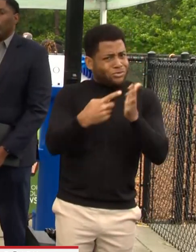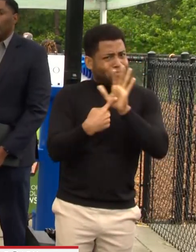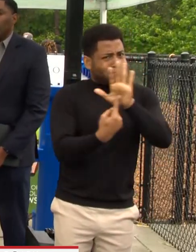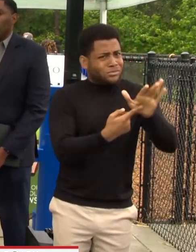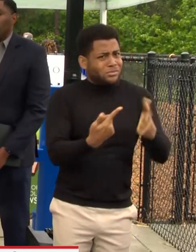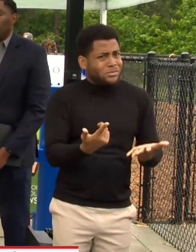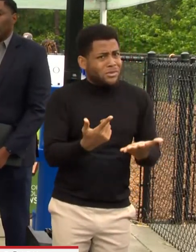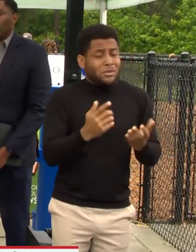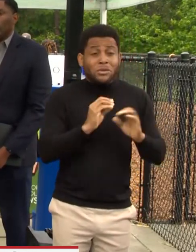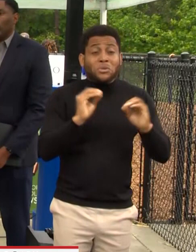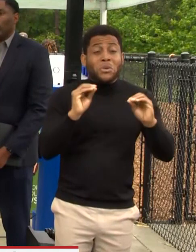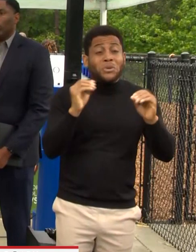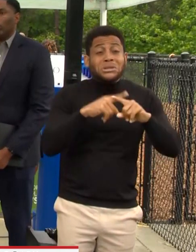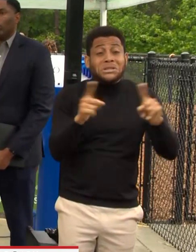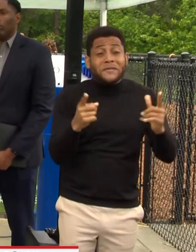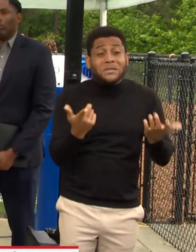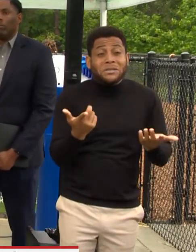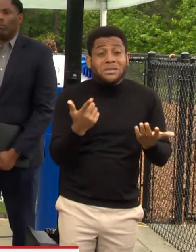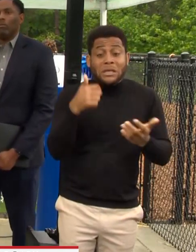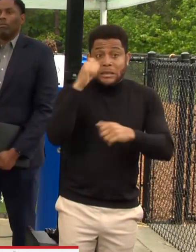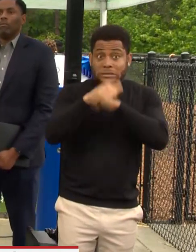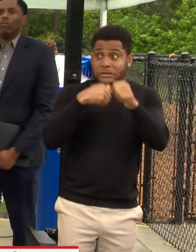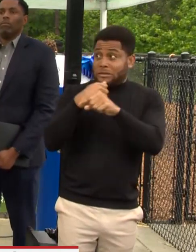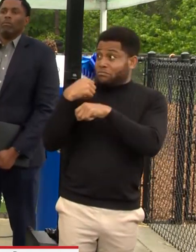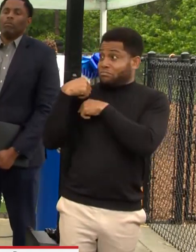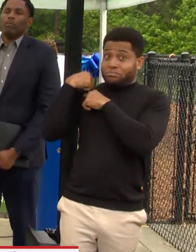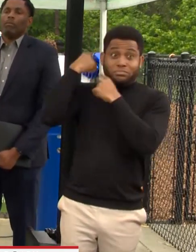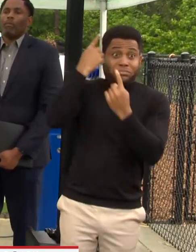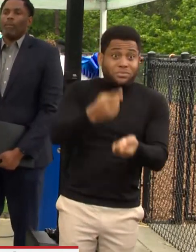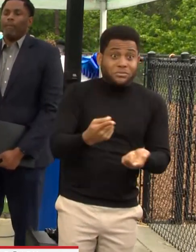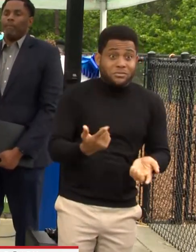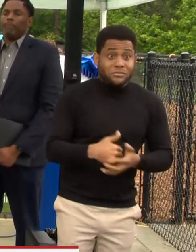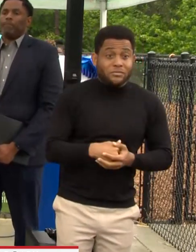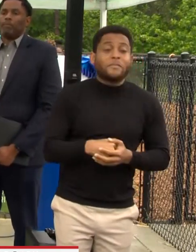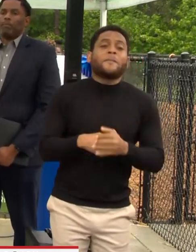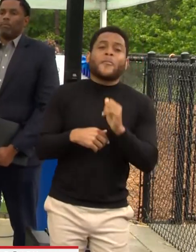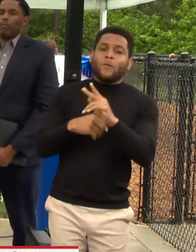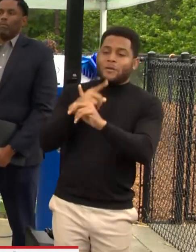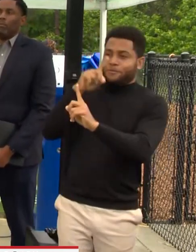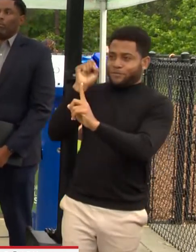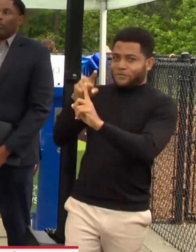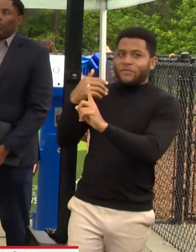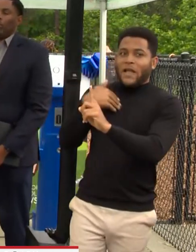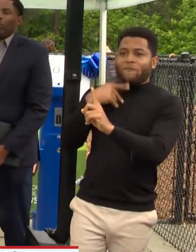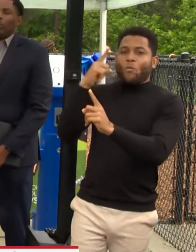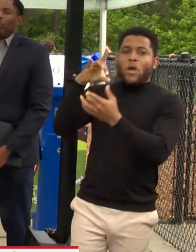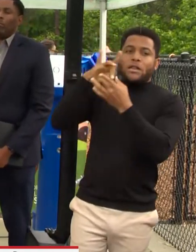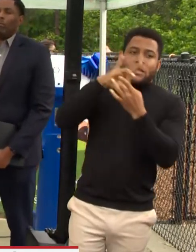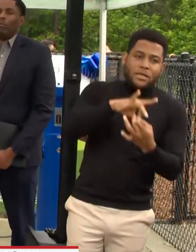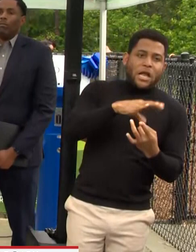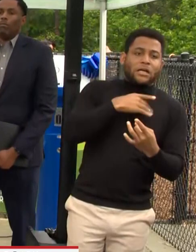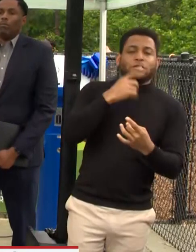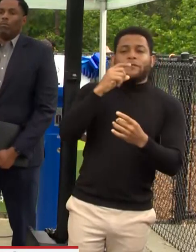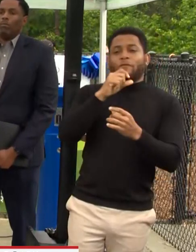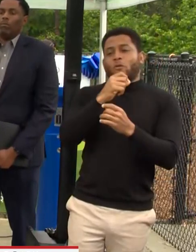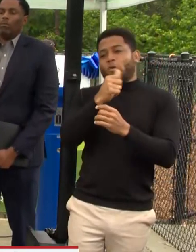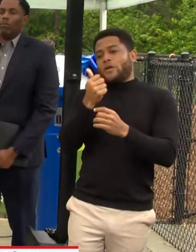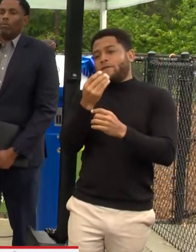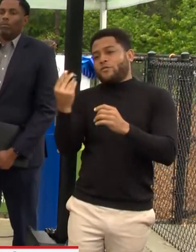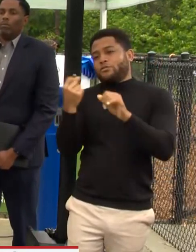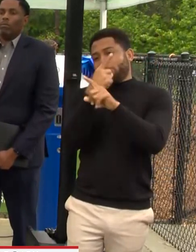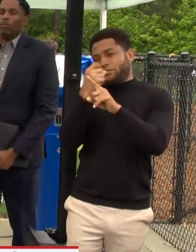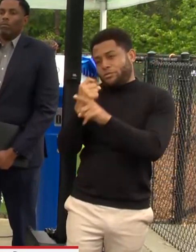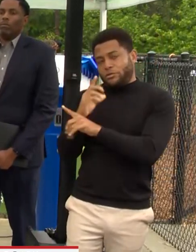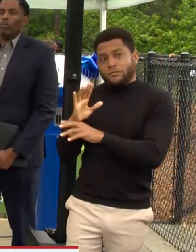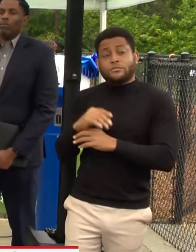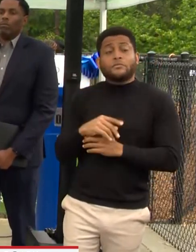been different in 10 years. Yeah. Mayor, I did have one on topic and a couple follow-ups on off topic. Sure. Just